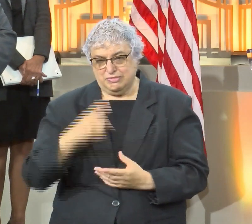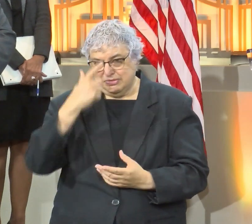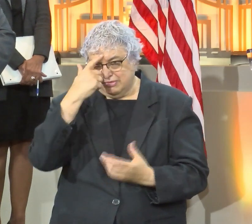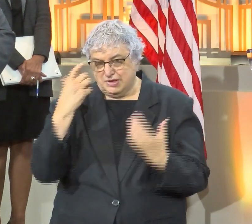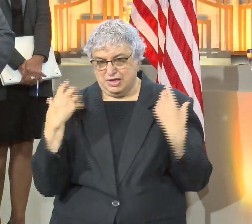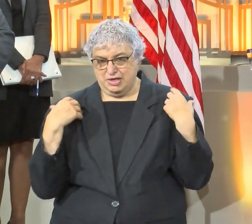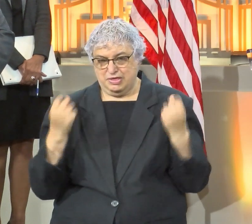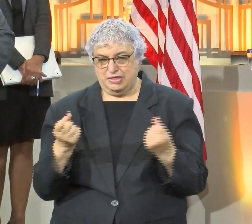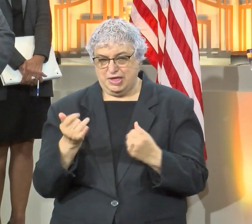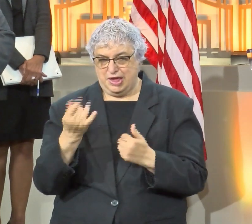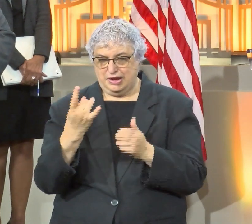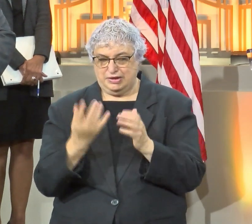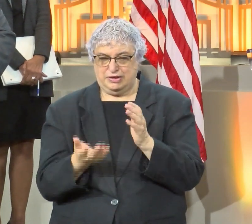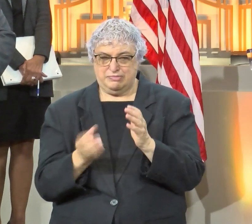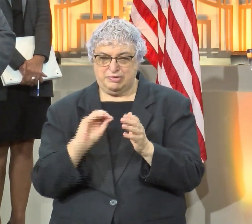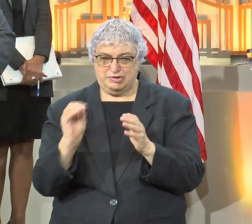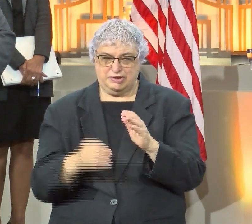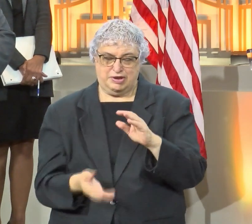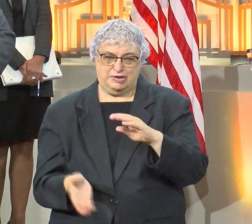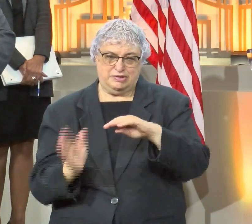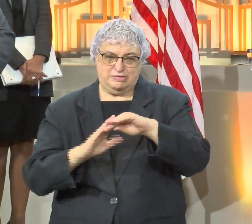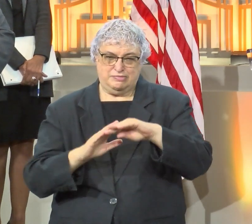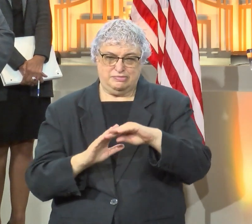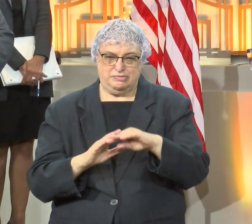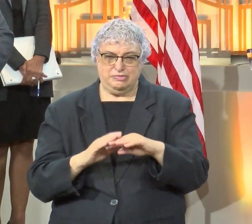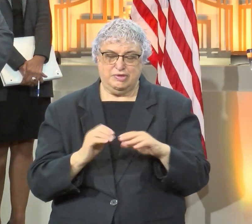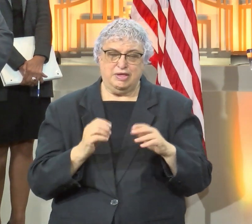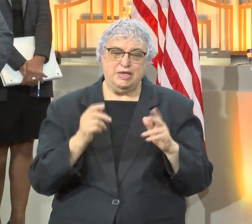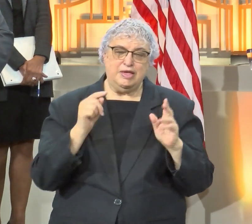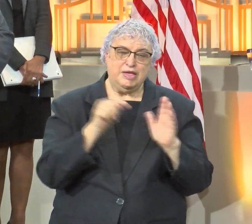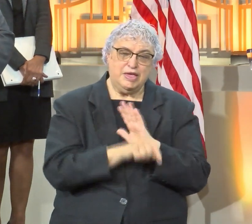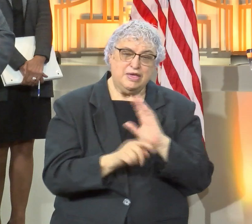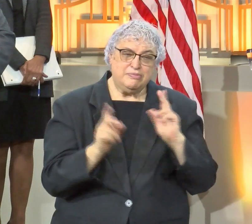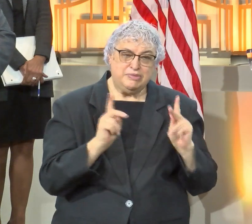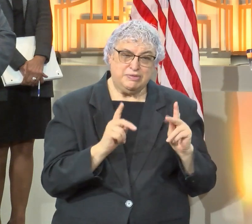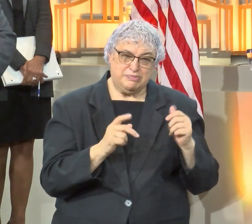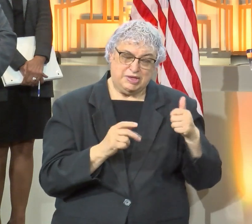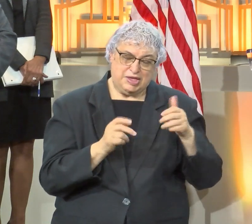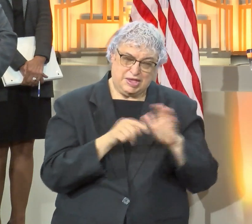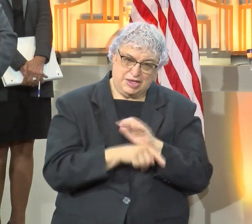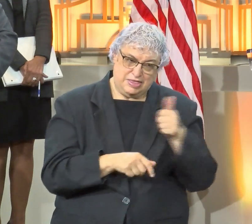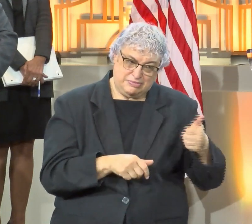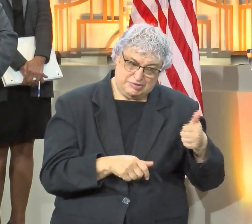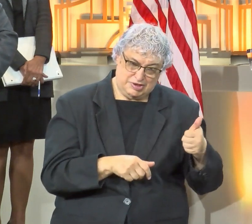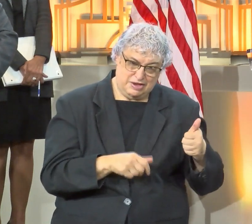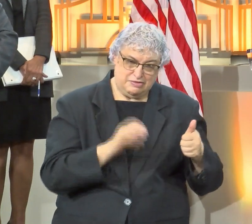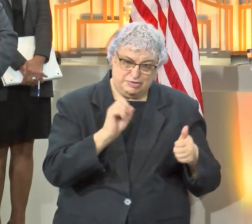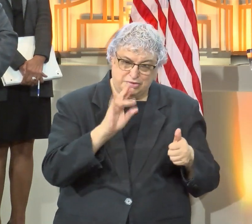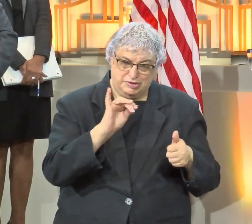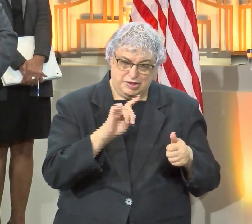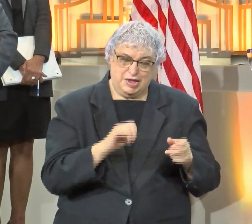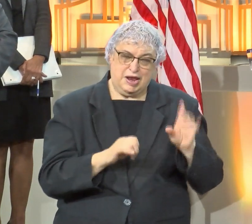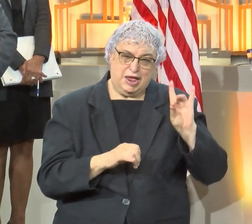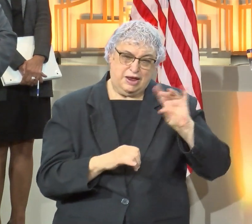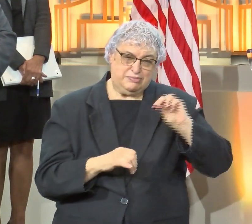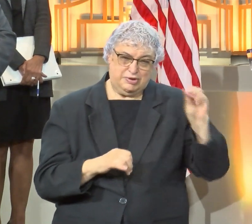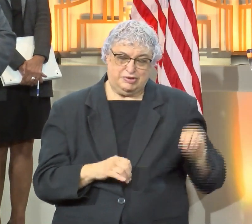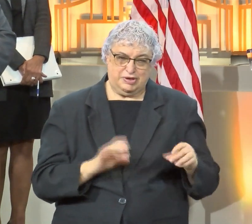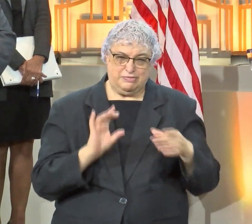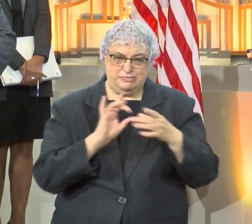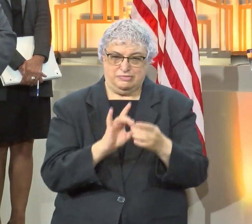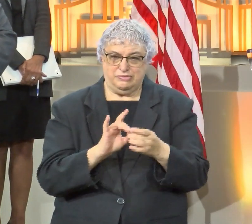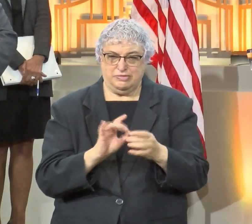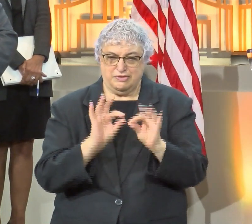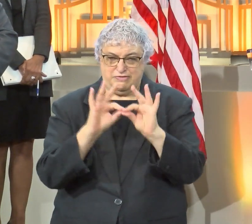had an 18% increase with an 8% increase in our suicides. And so having these clinicians at these scenes, connecting